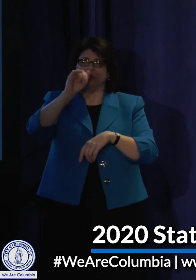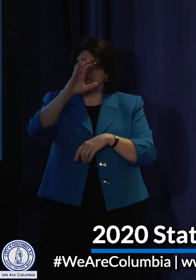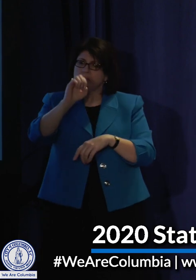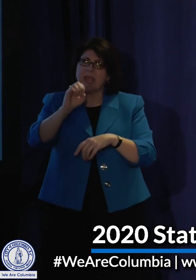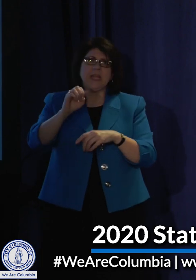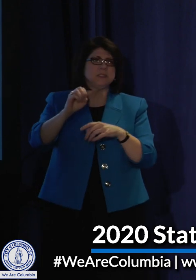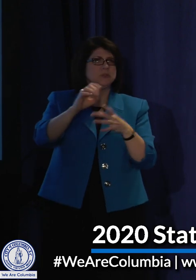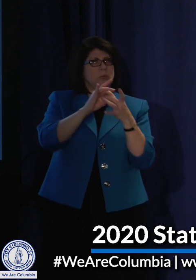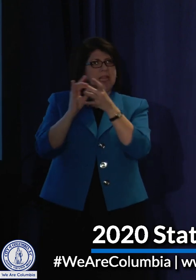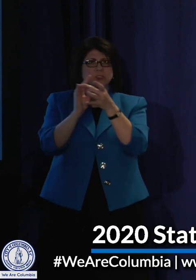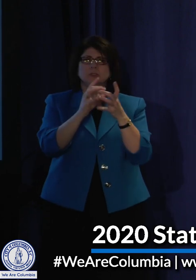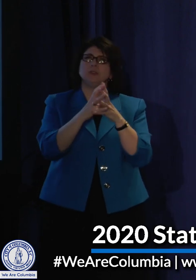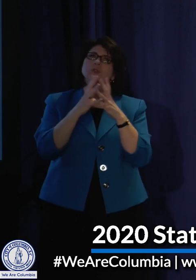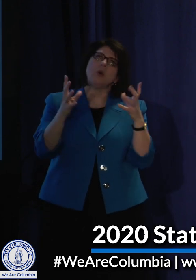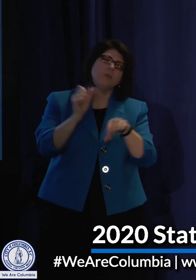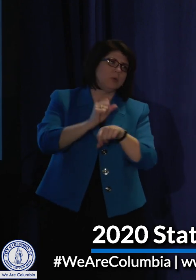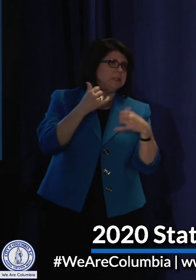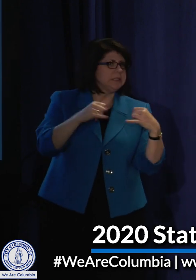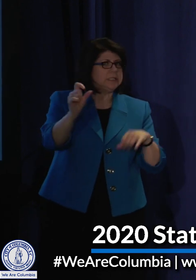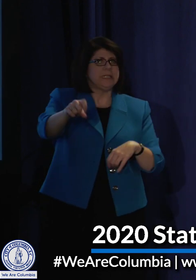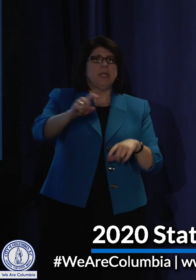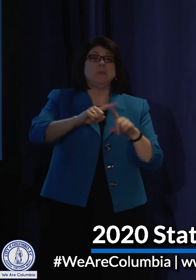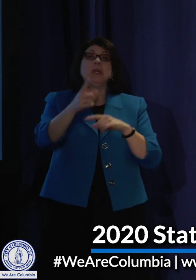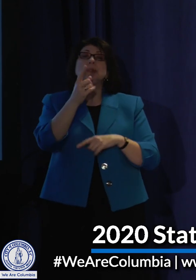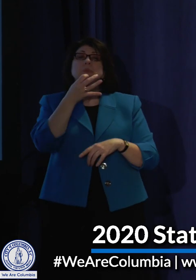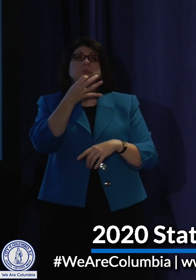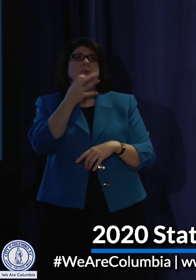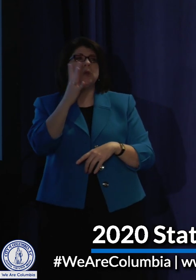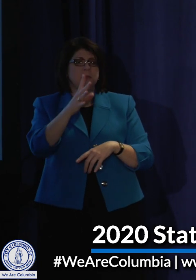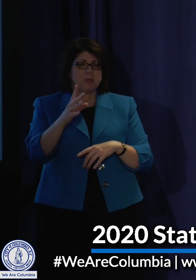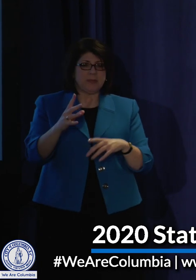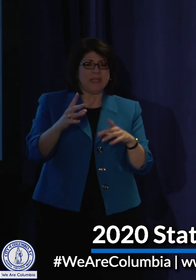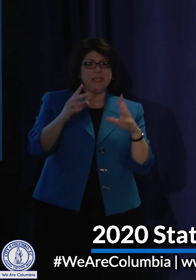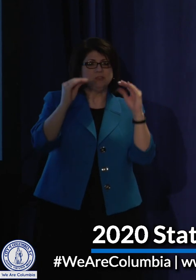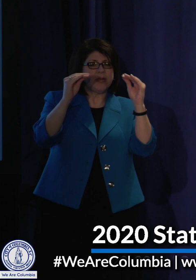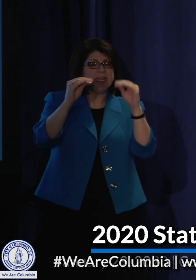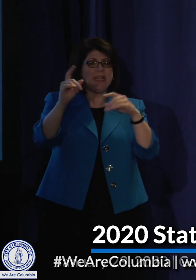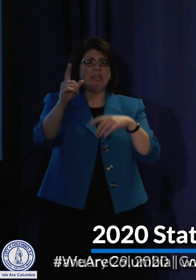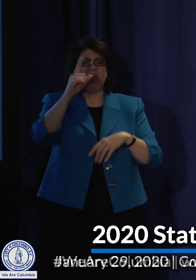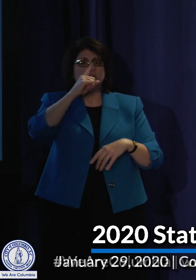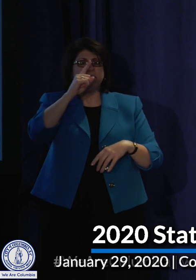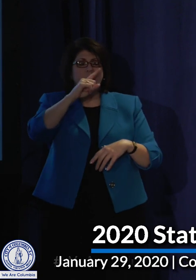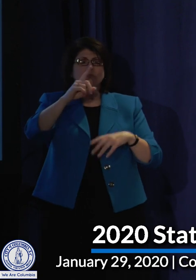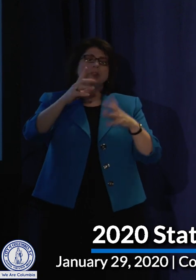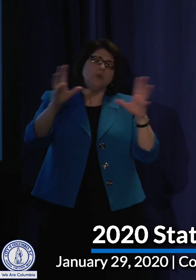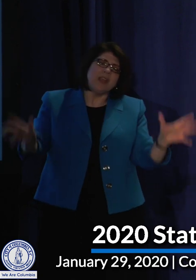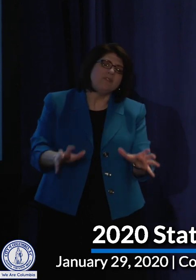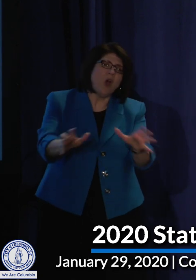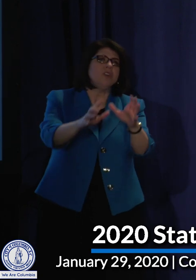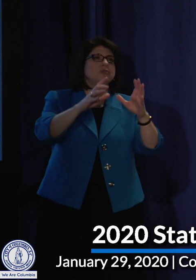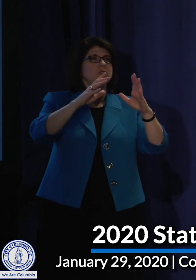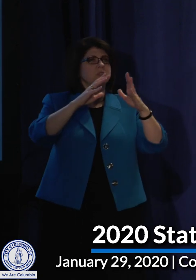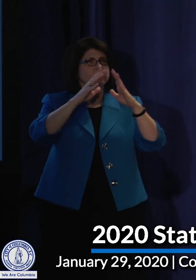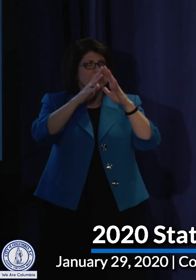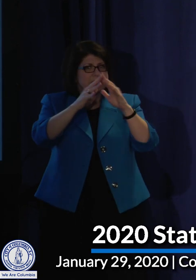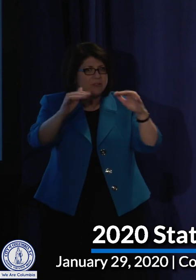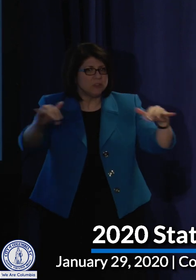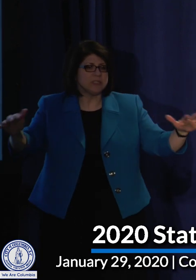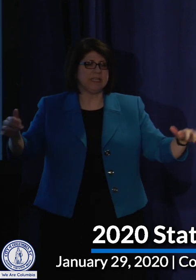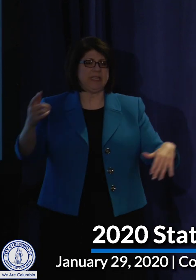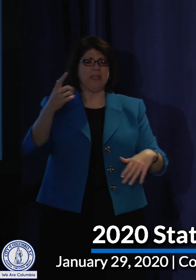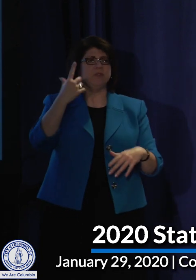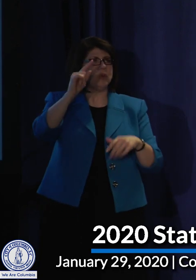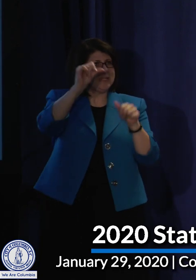so much work to be done. And soon we're going to be trained to foster diversity, inclusion, and compassion in each and every one of our individual